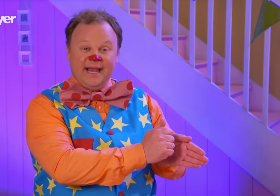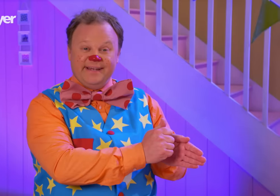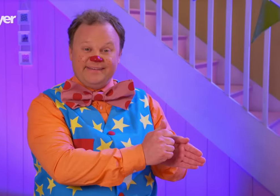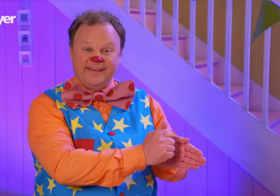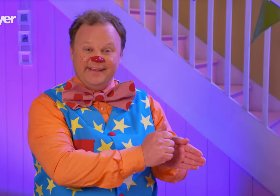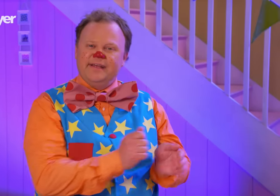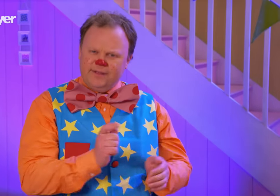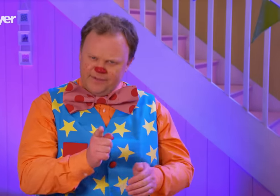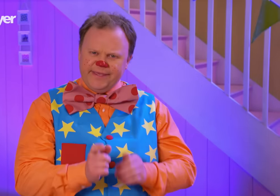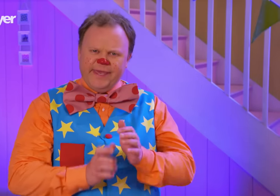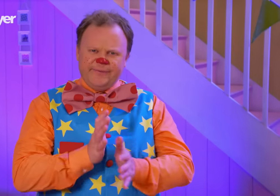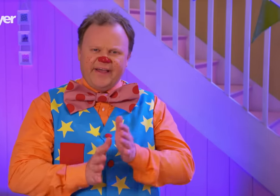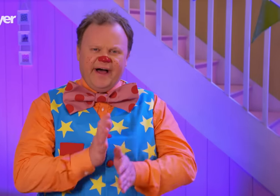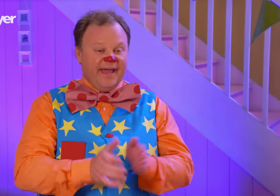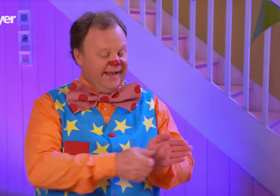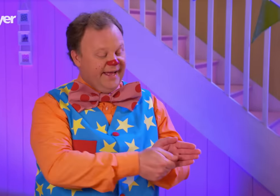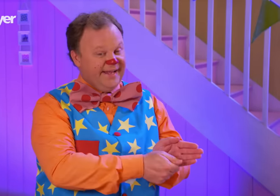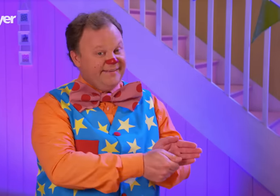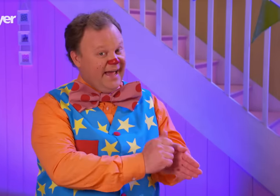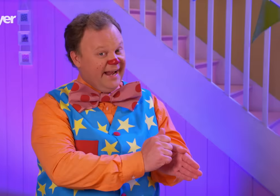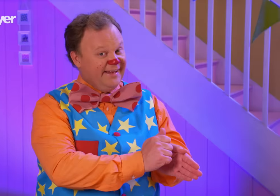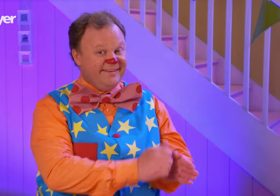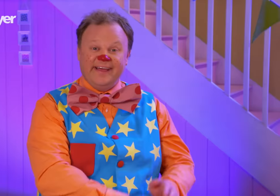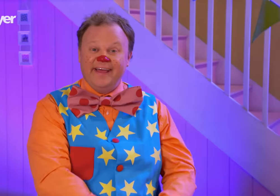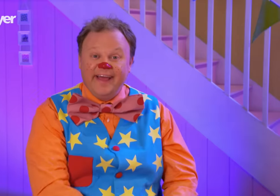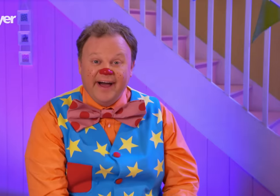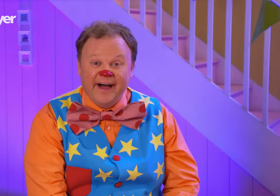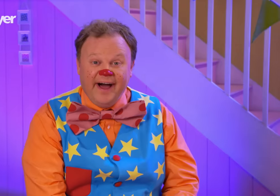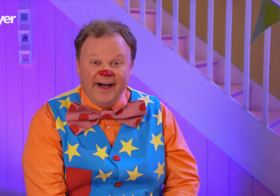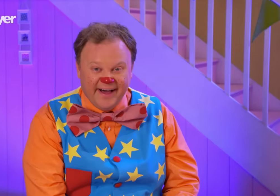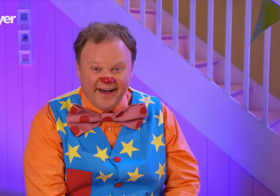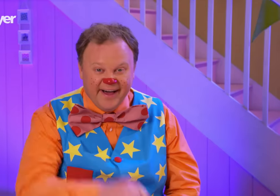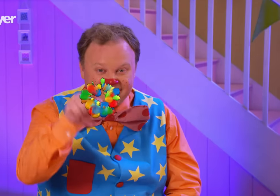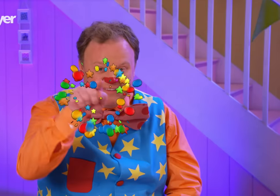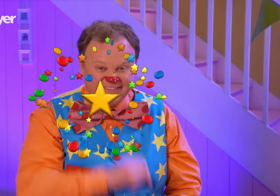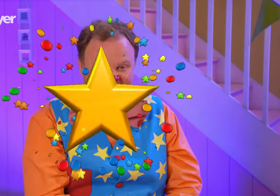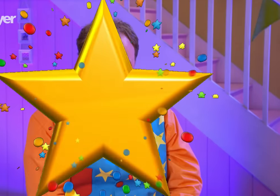Talent. You sign talent. Very talented.